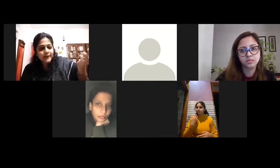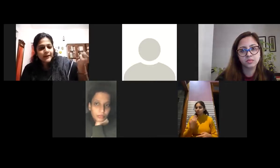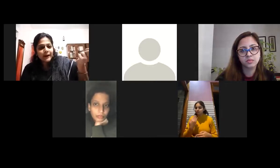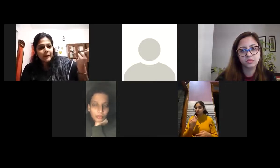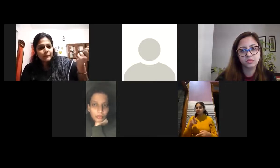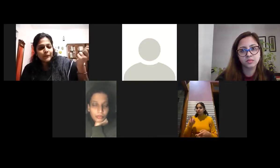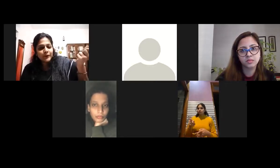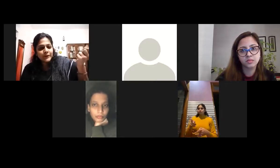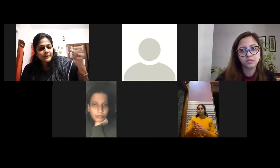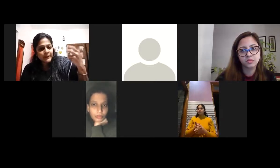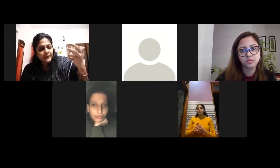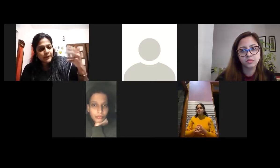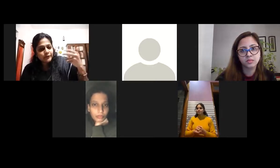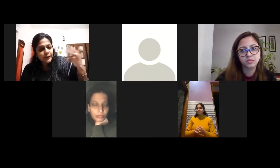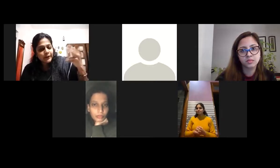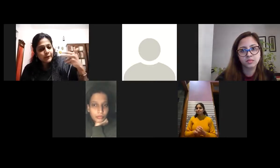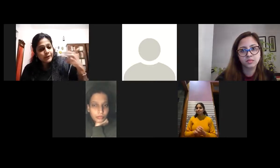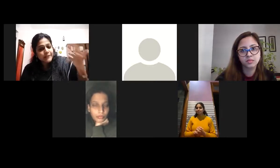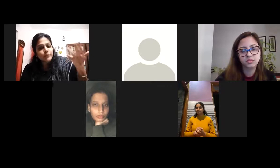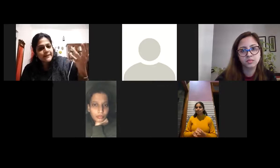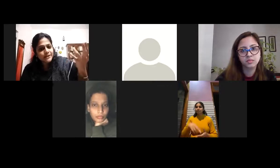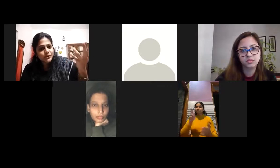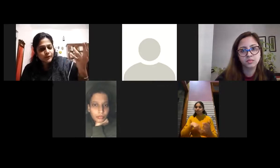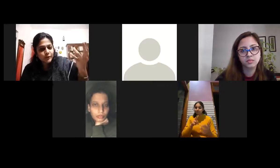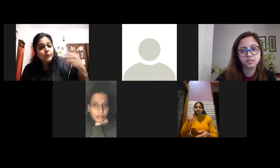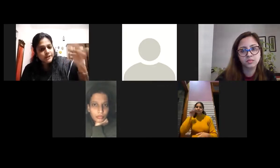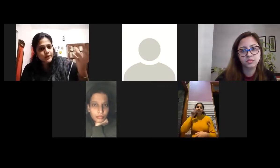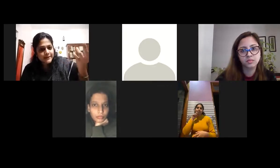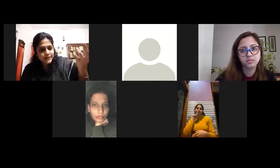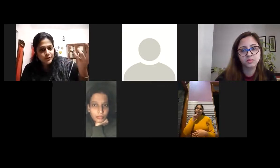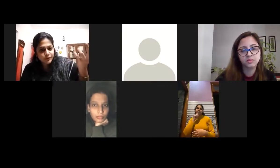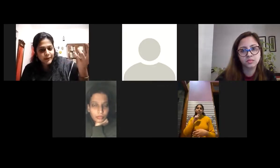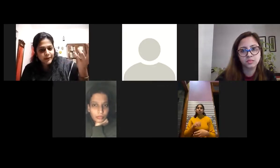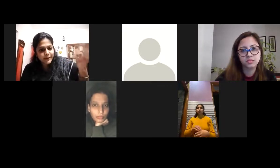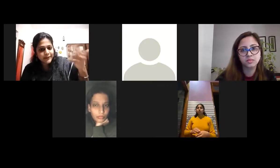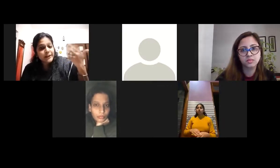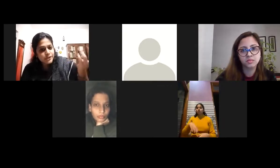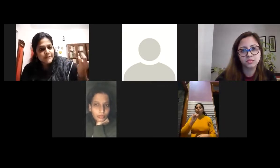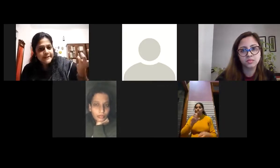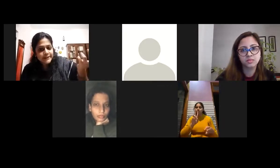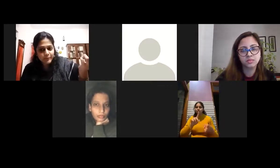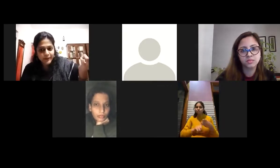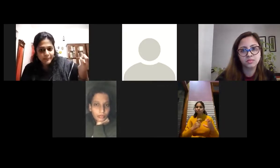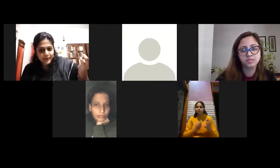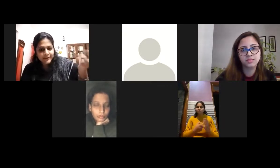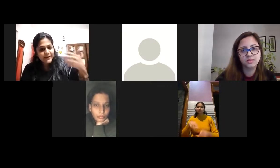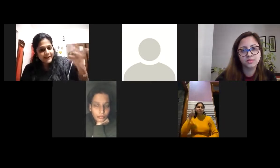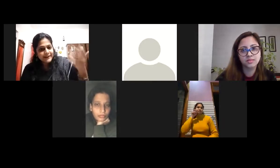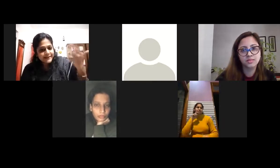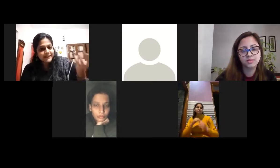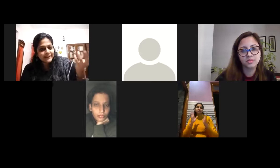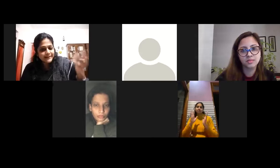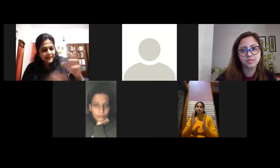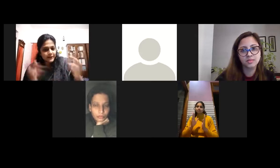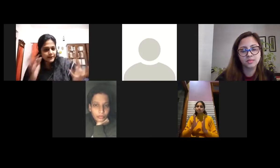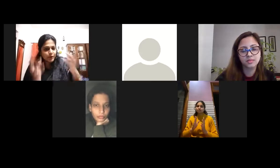woman, there's a particular kind of reading about the sexualization of the over-sexualization of the blind man and the lecherousness of the blind man. And he's